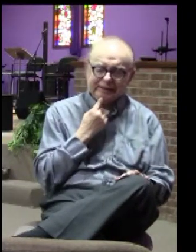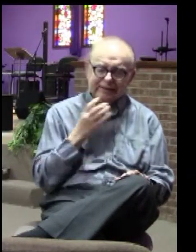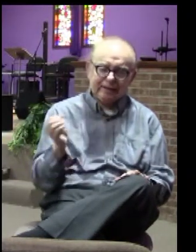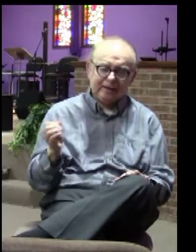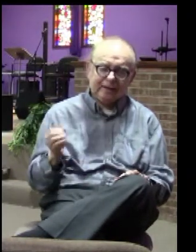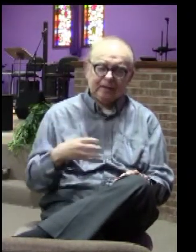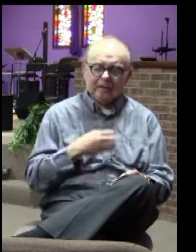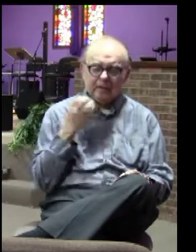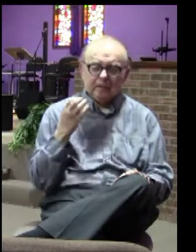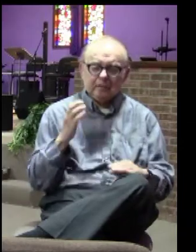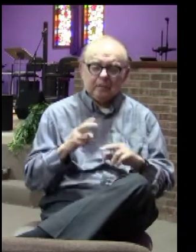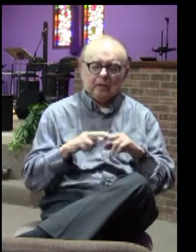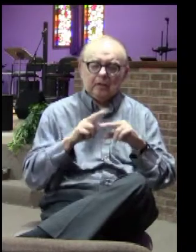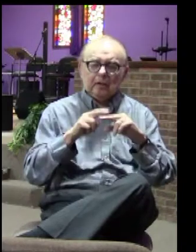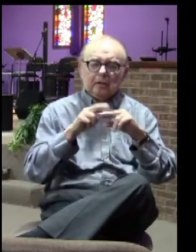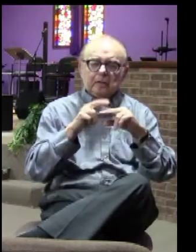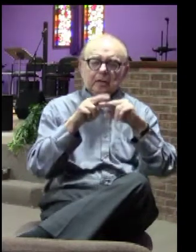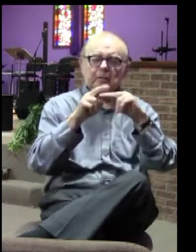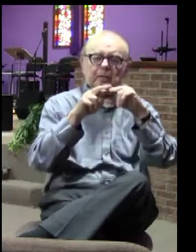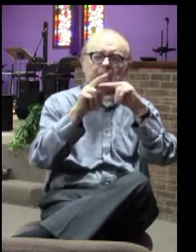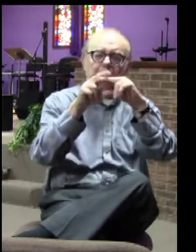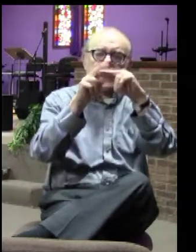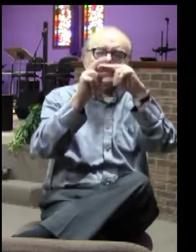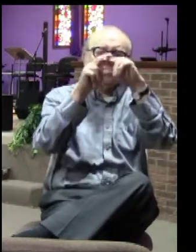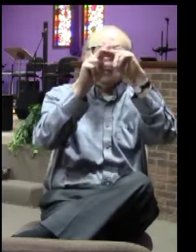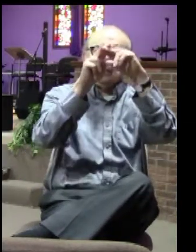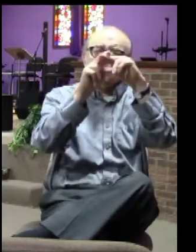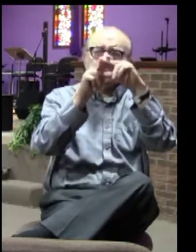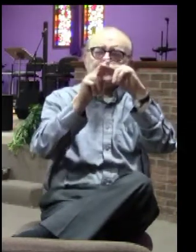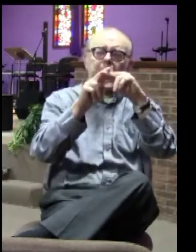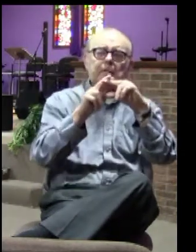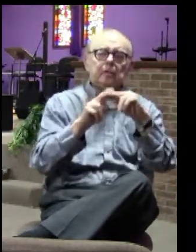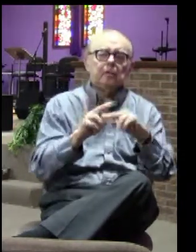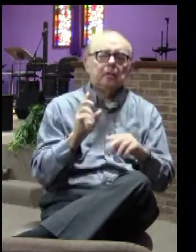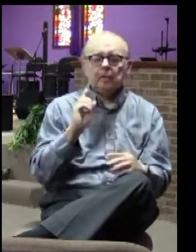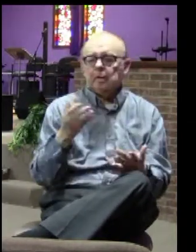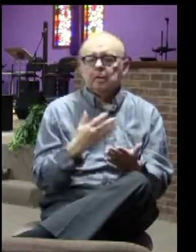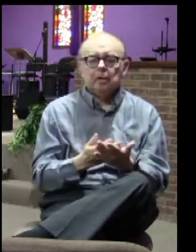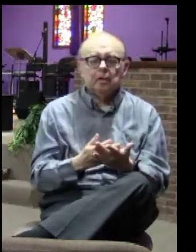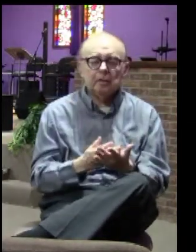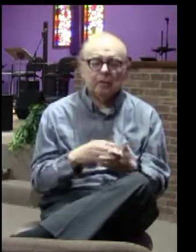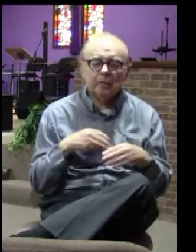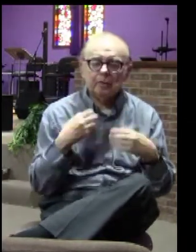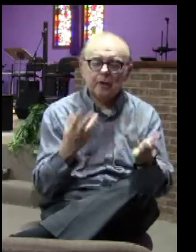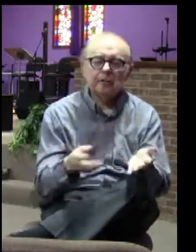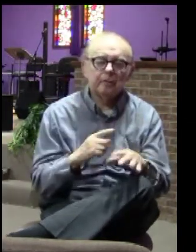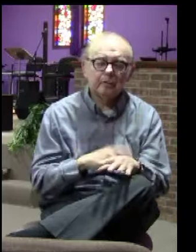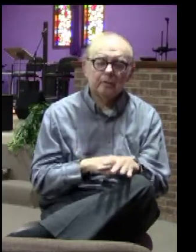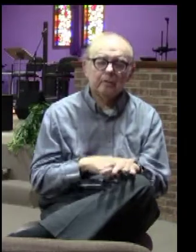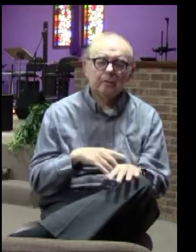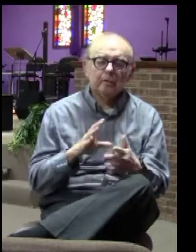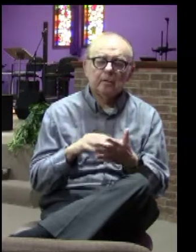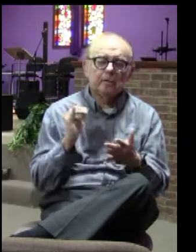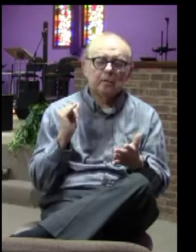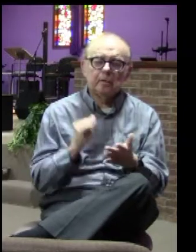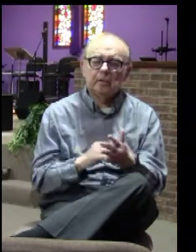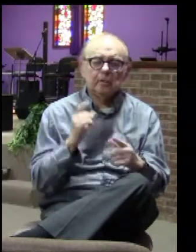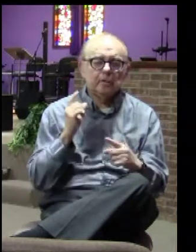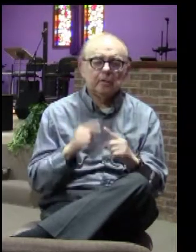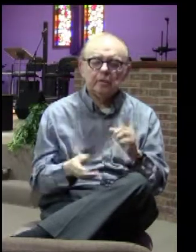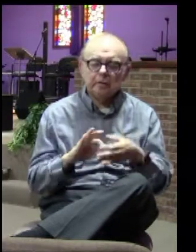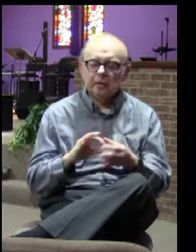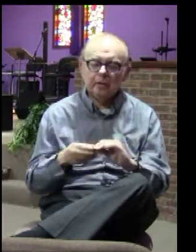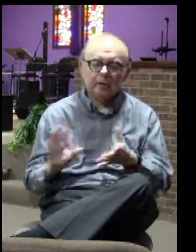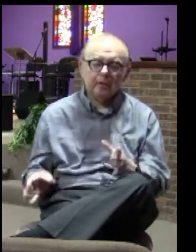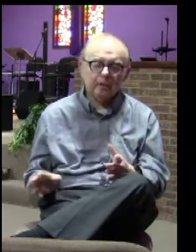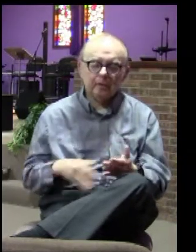the anger is building up and building up and building up, to where you come to a point where you find out you can't untangle